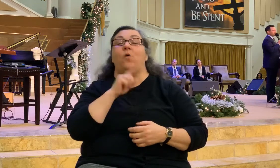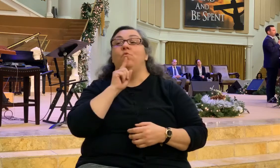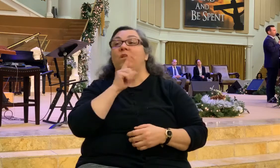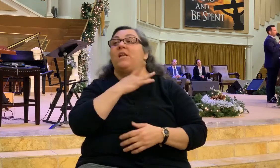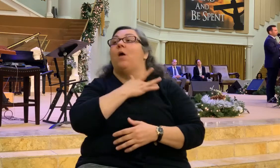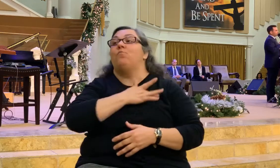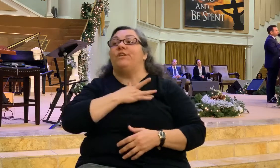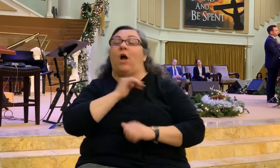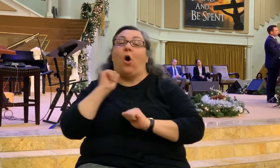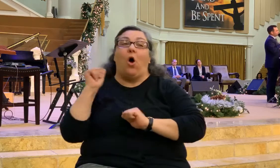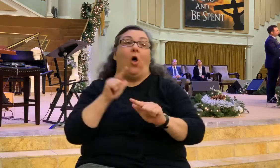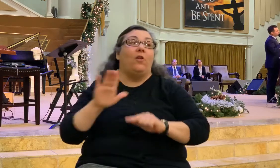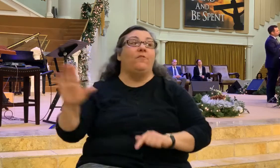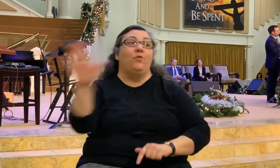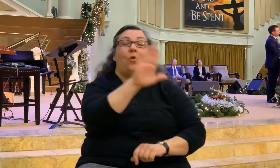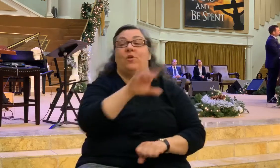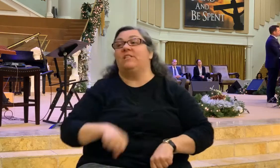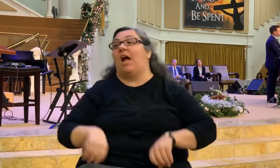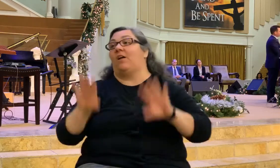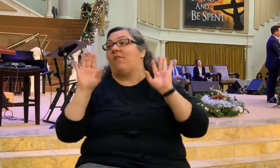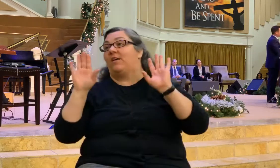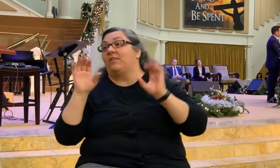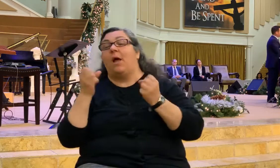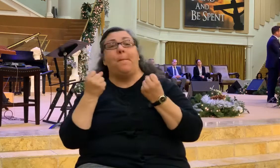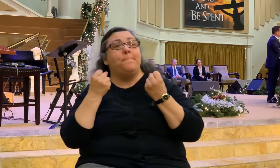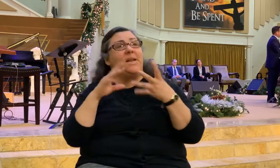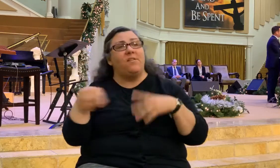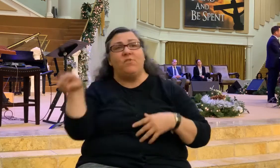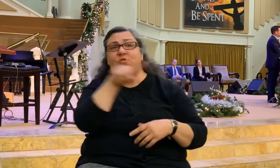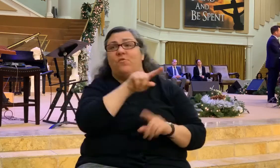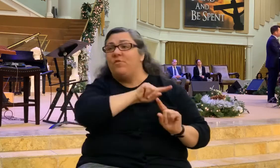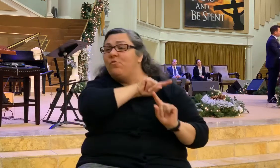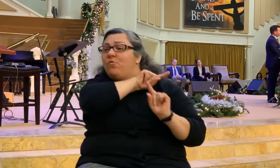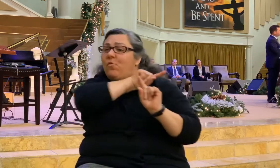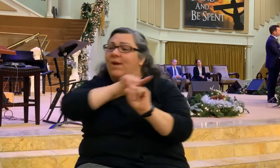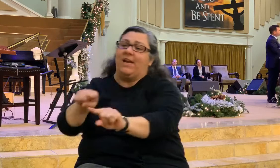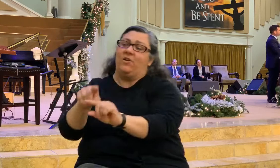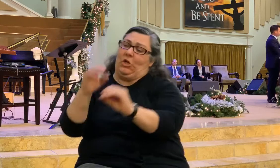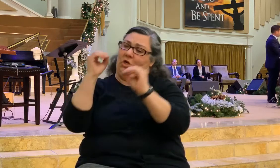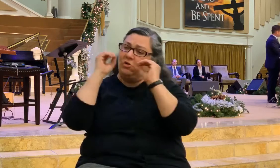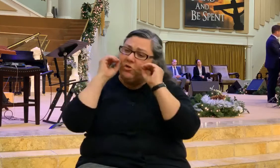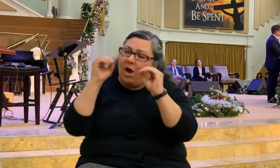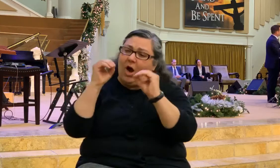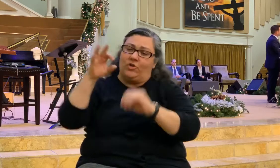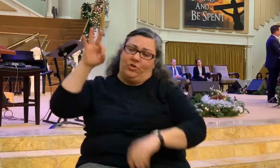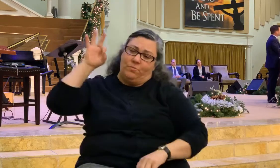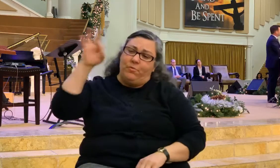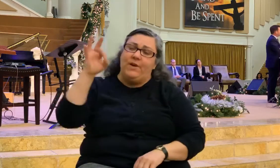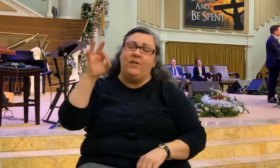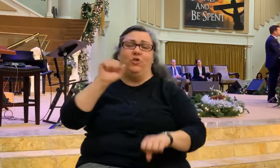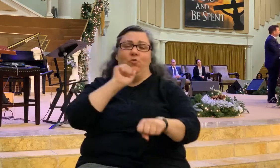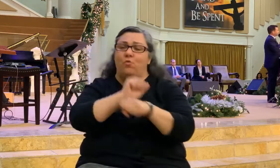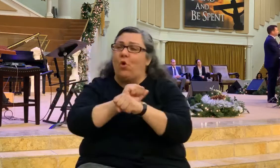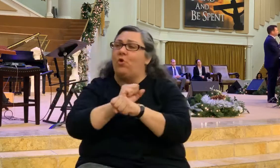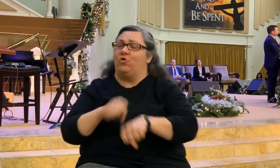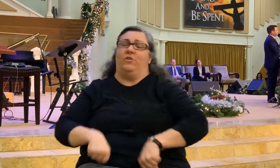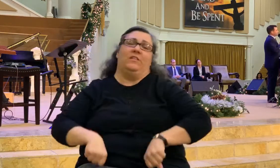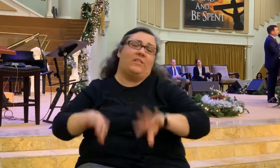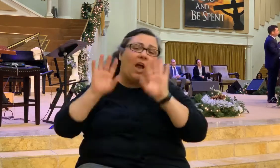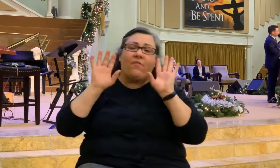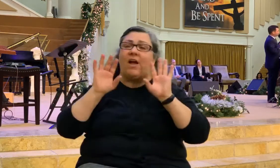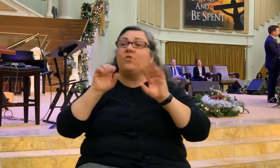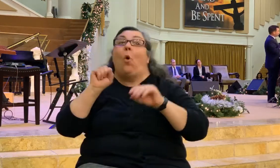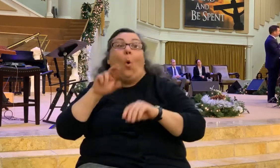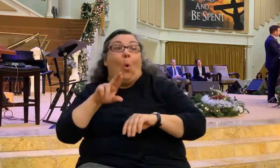sacrifice. Many of you, you've come and you've preached and you've taught and you've worked or you've sacrificed or you've